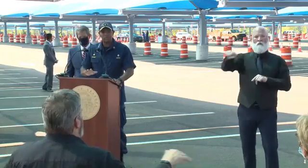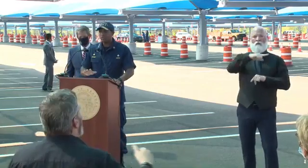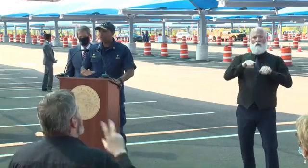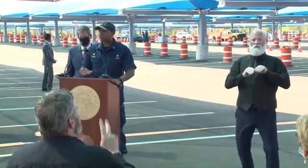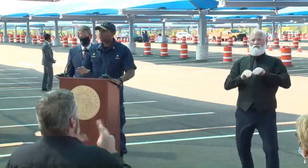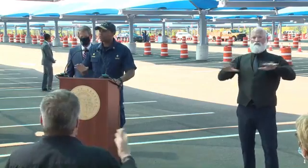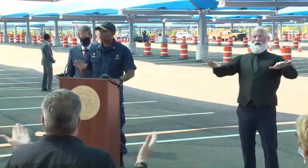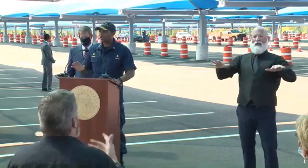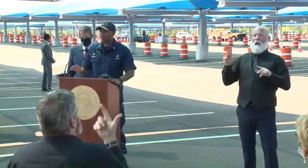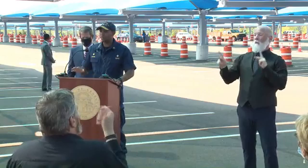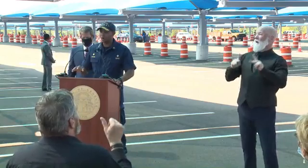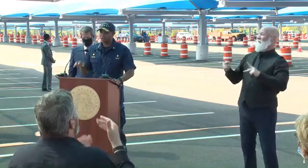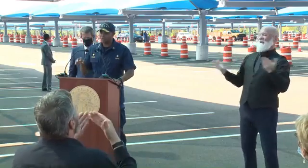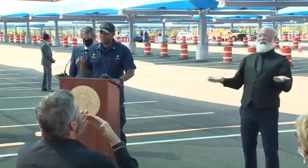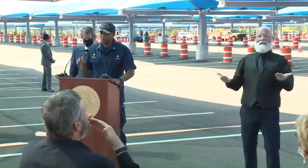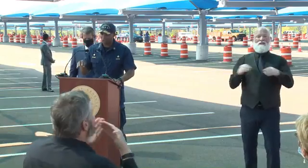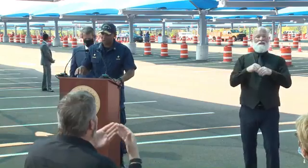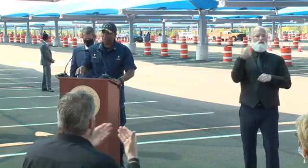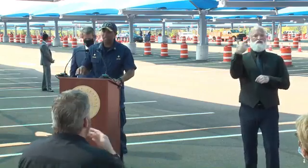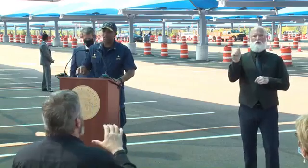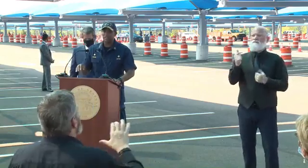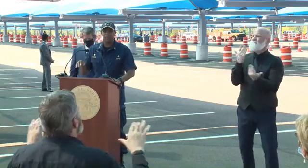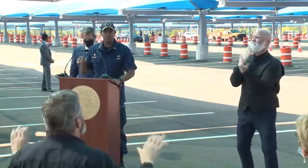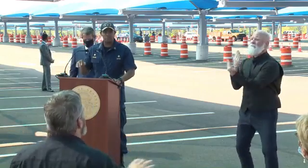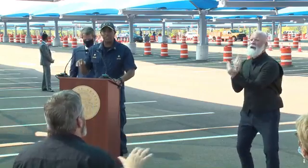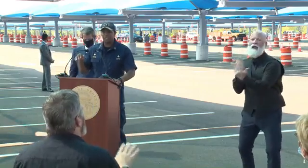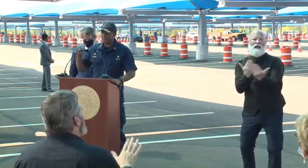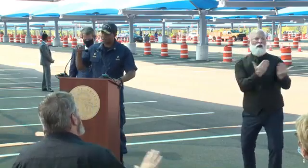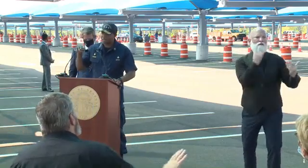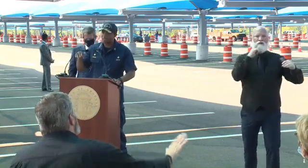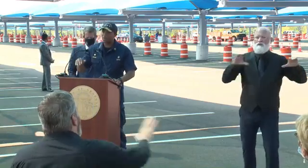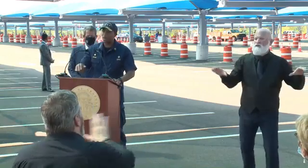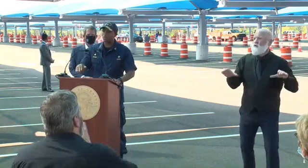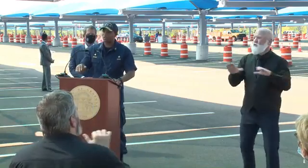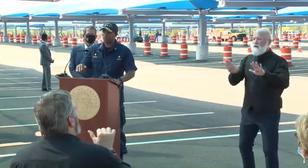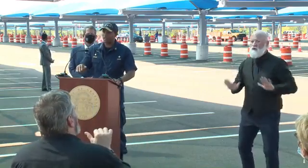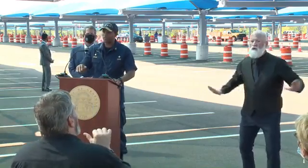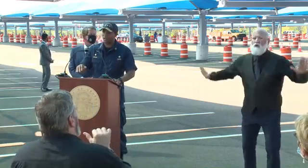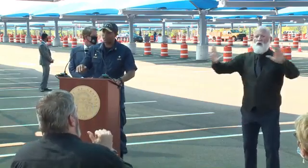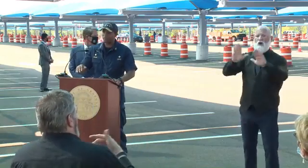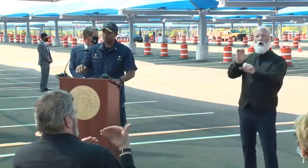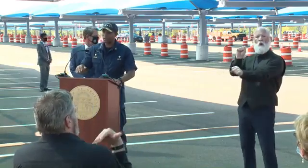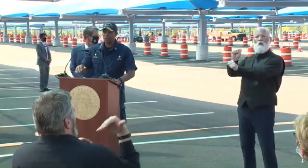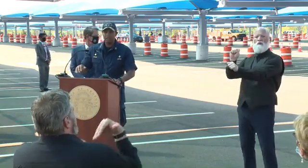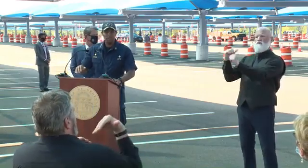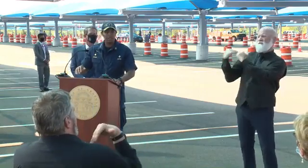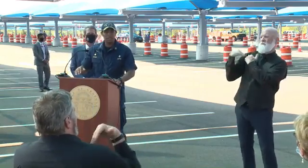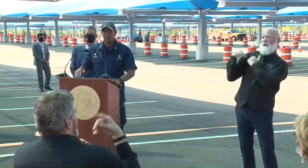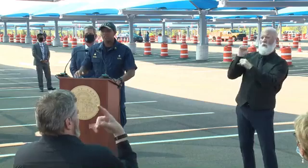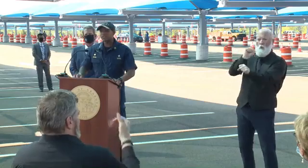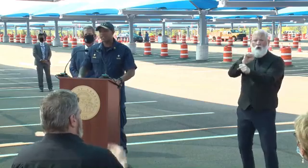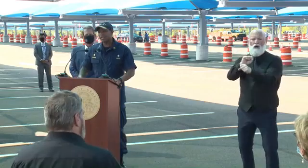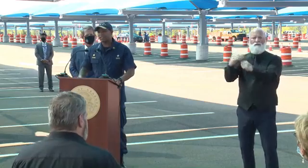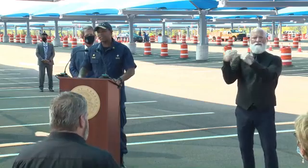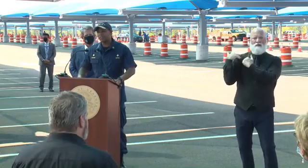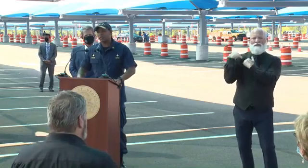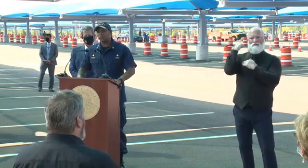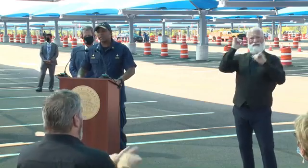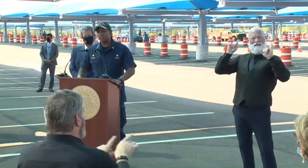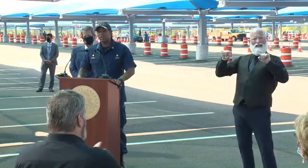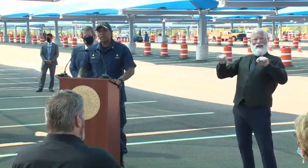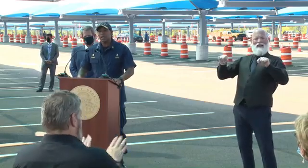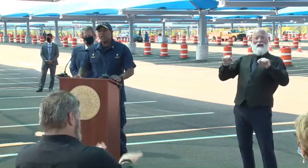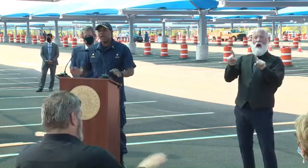you for doing your part to drive down these numbers. We need to keep seeing them go into the right direction. To the kids